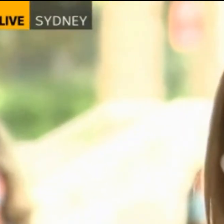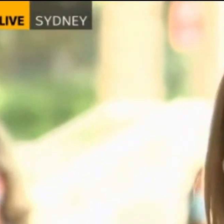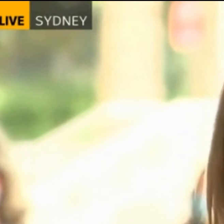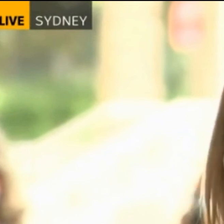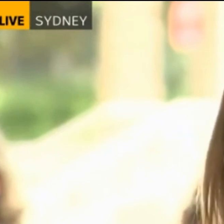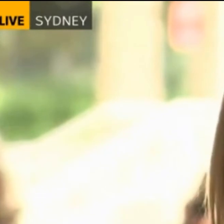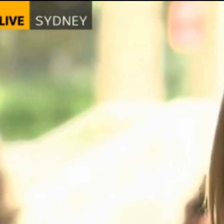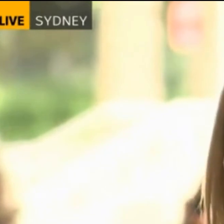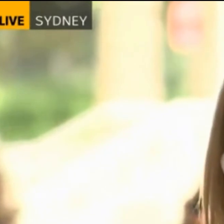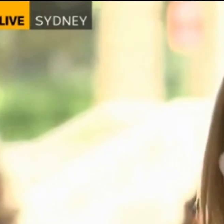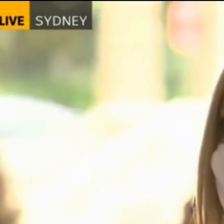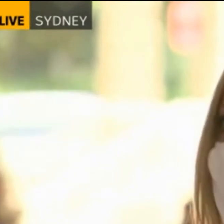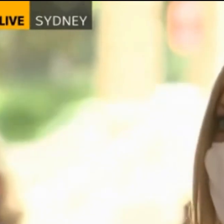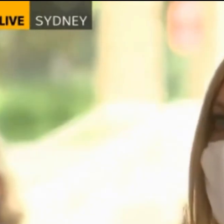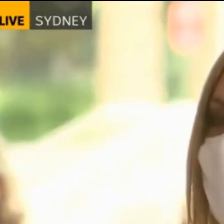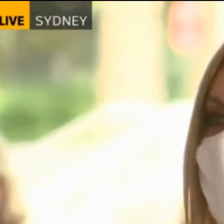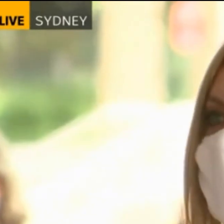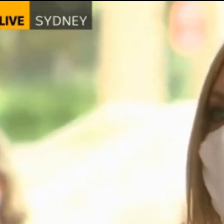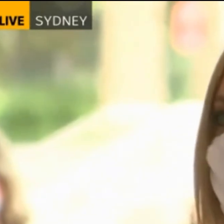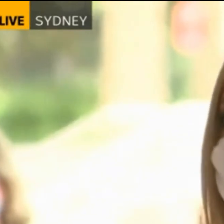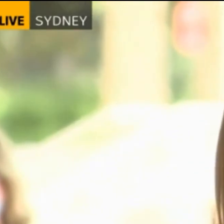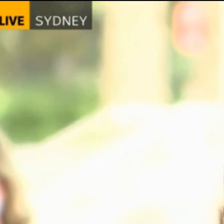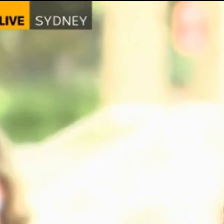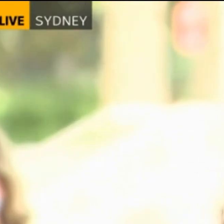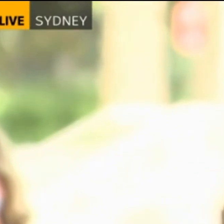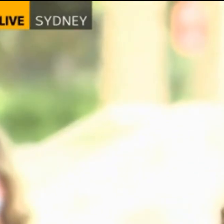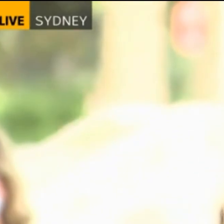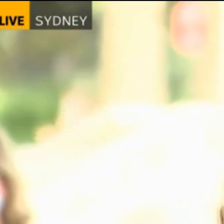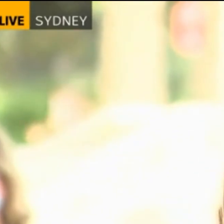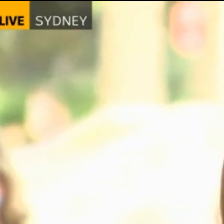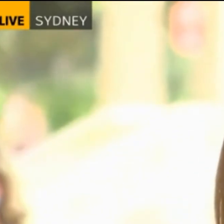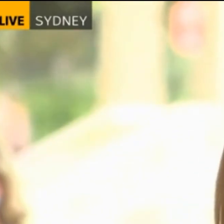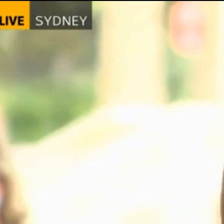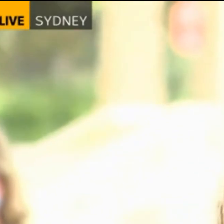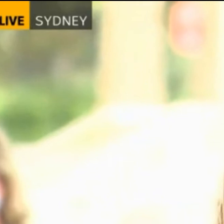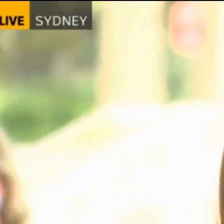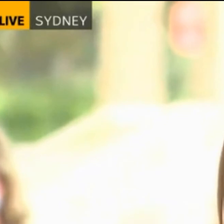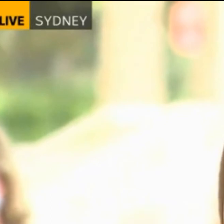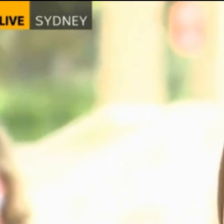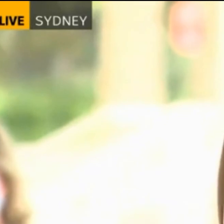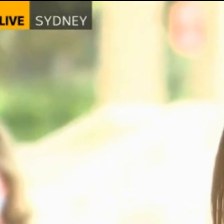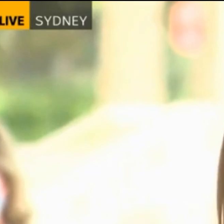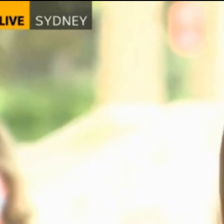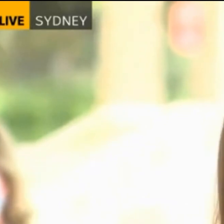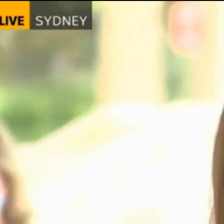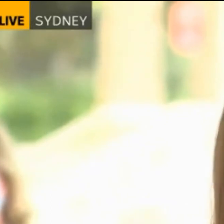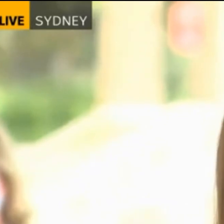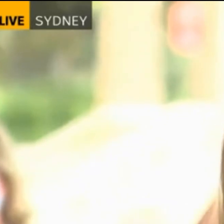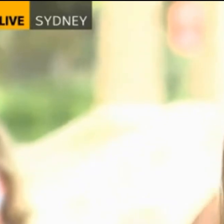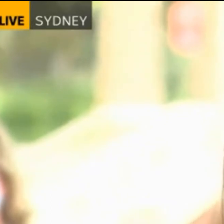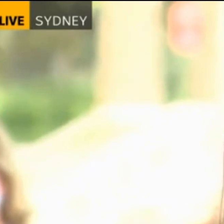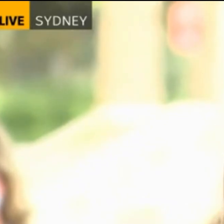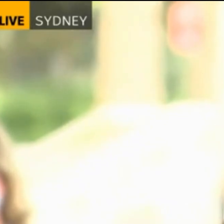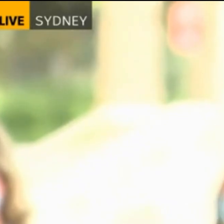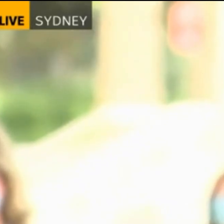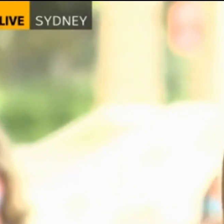batches, and I just wanted to ask you about your opinion on does that make it easier for health authorities to then track down whether there may